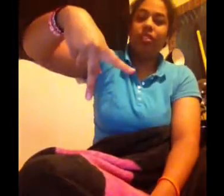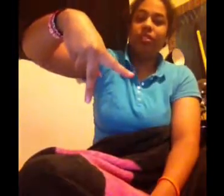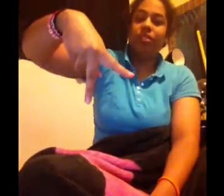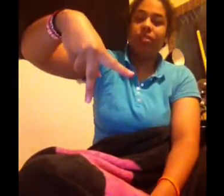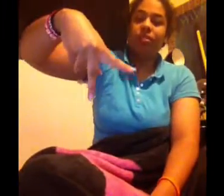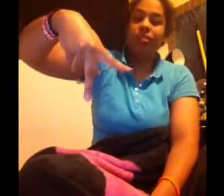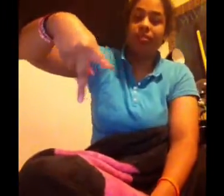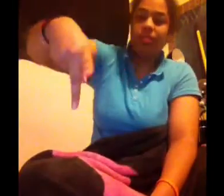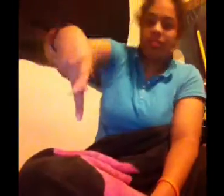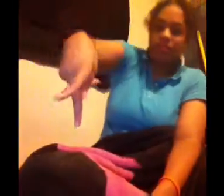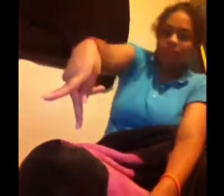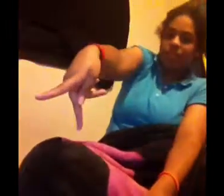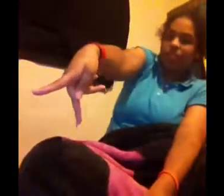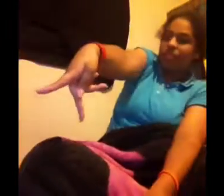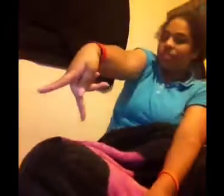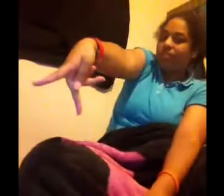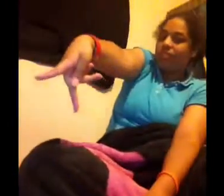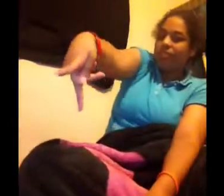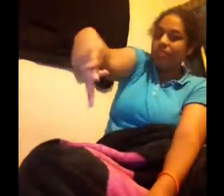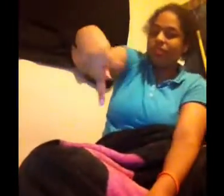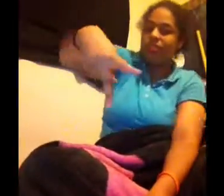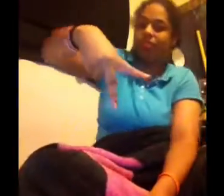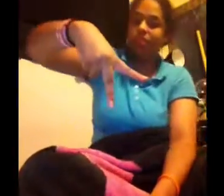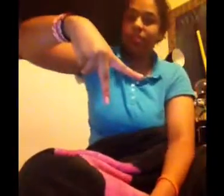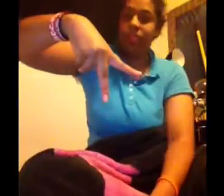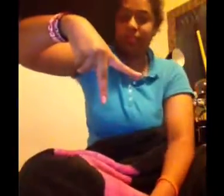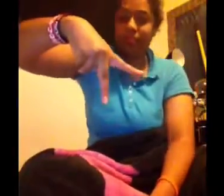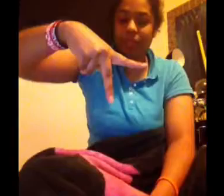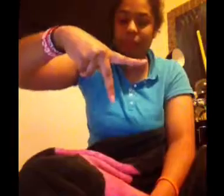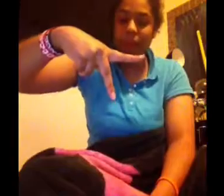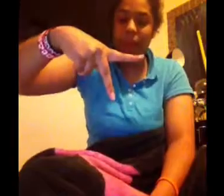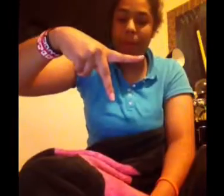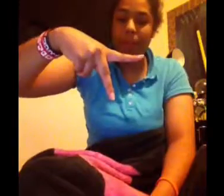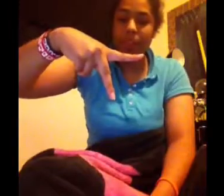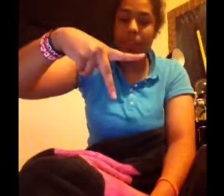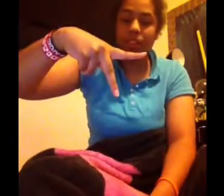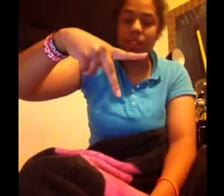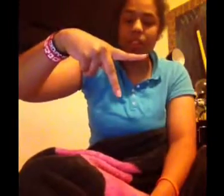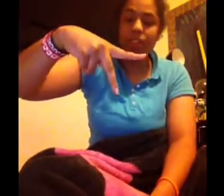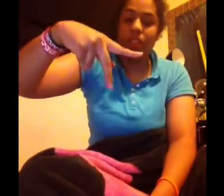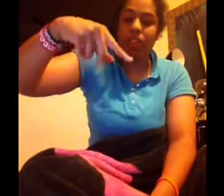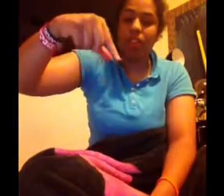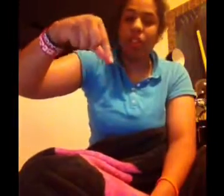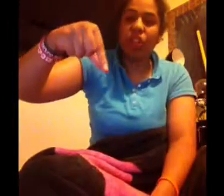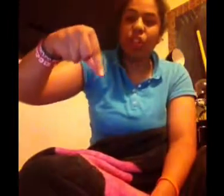Q,